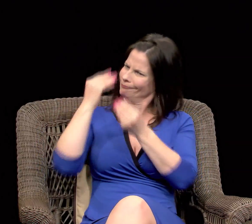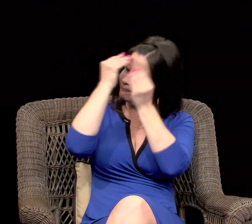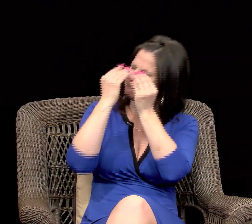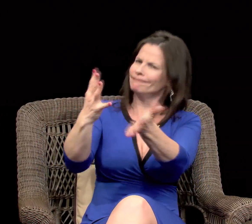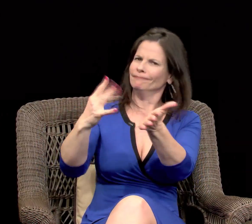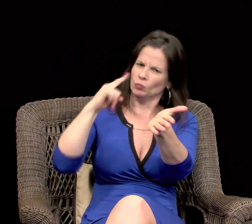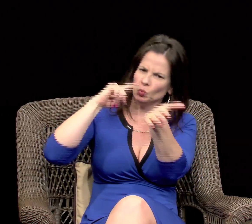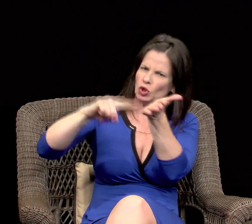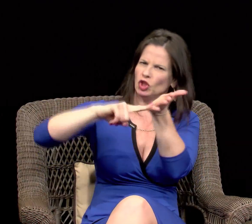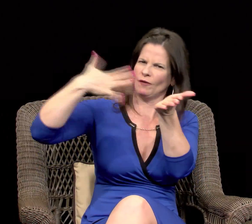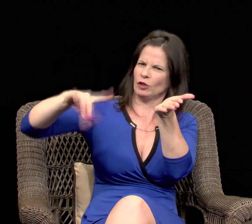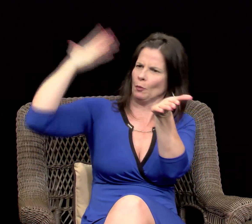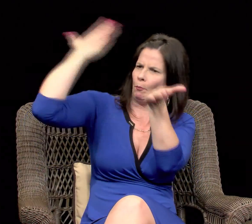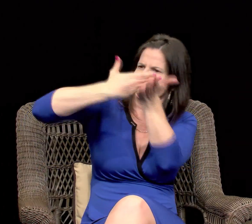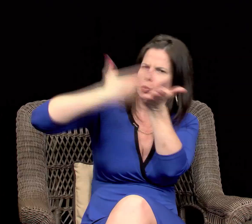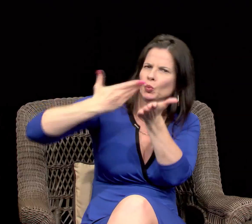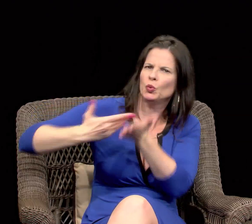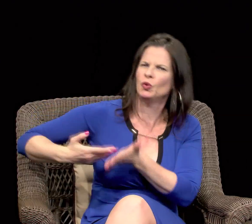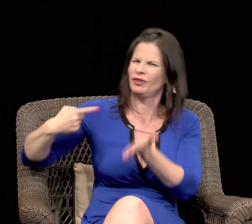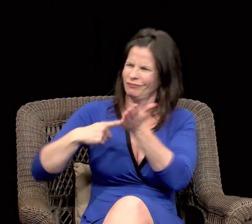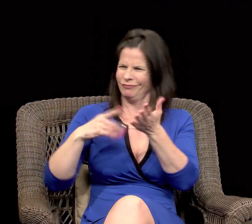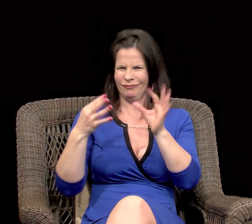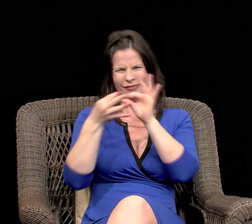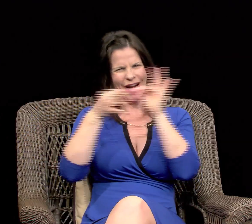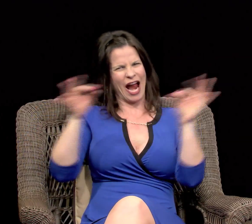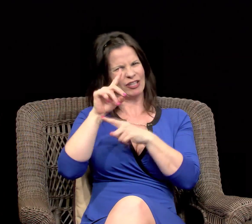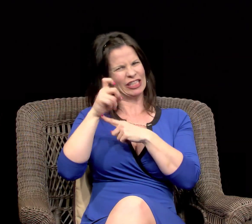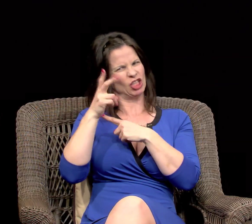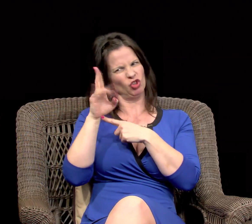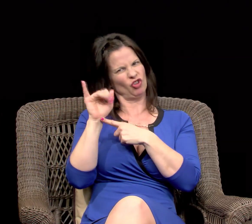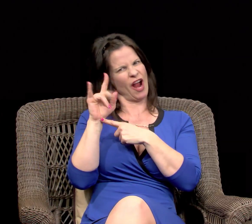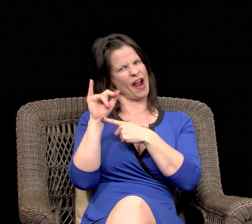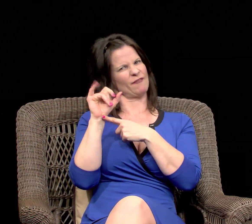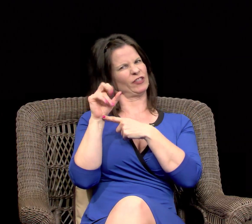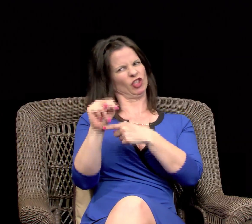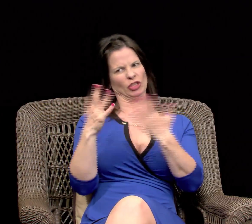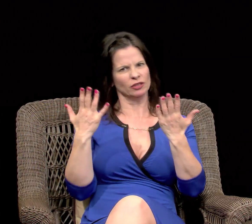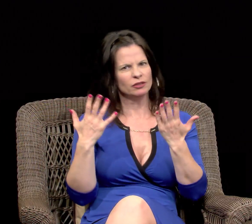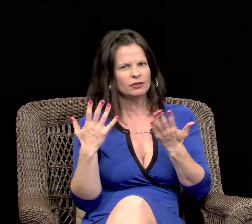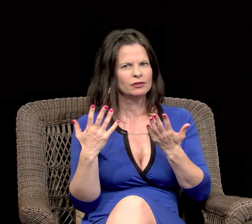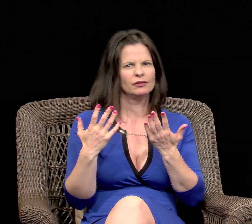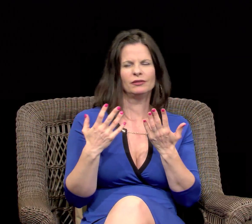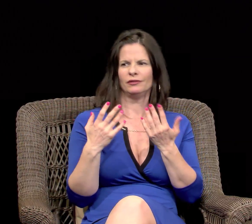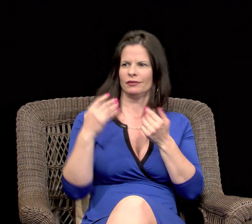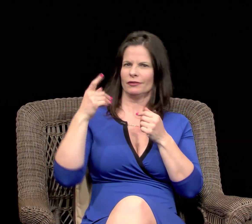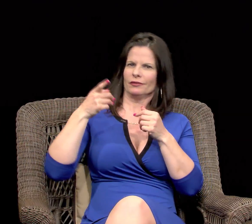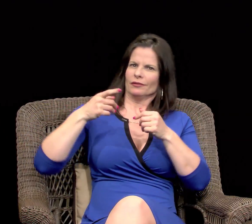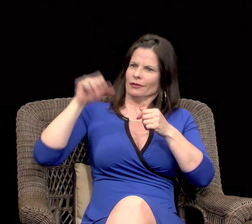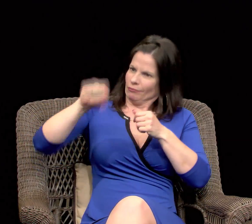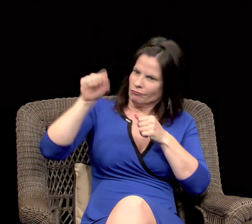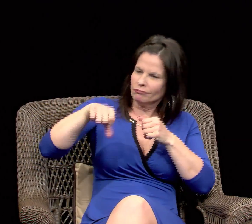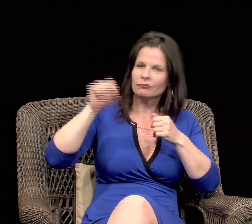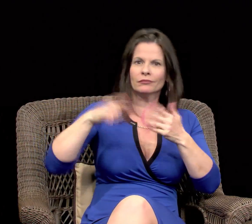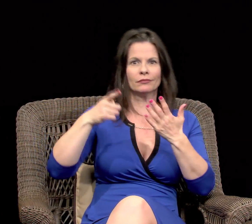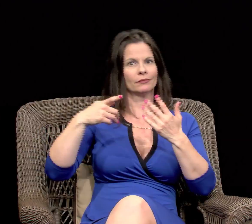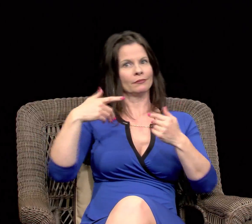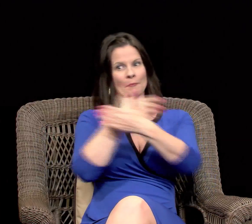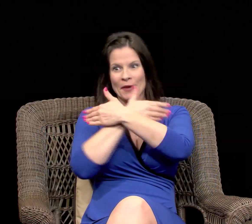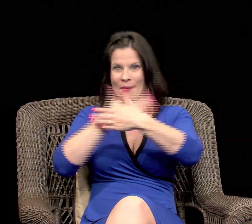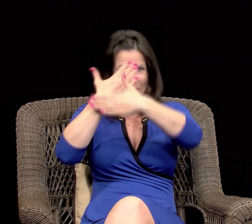Cordon took the stage and gave her a response. about language deprivation. And she says,